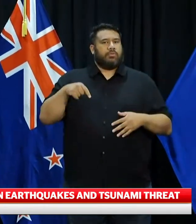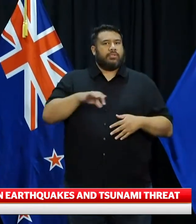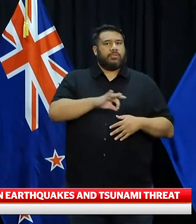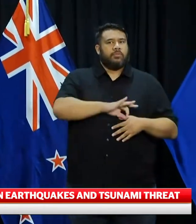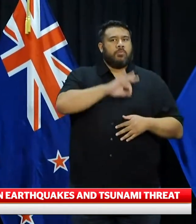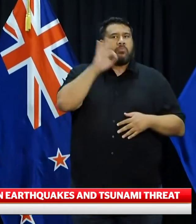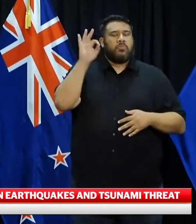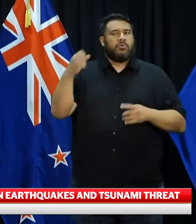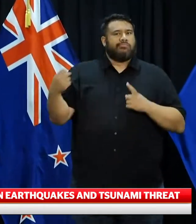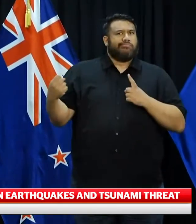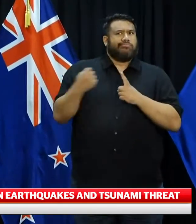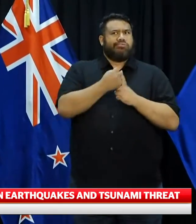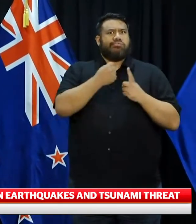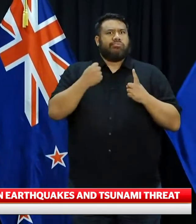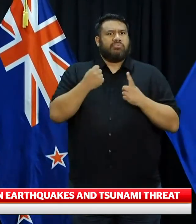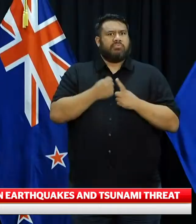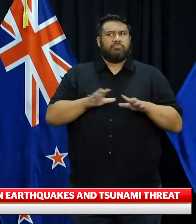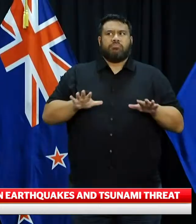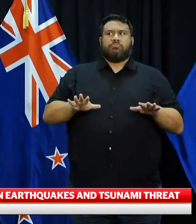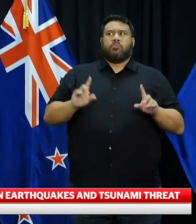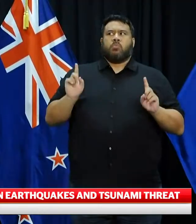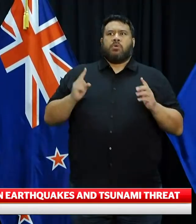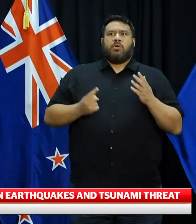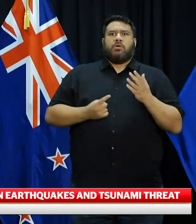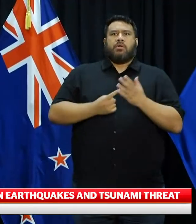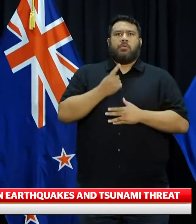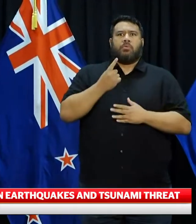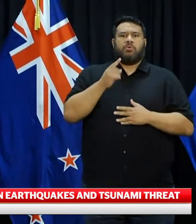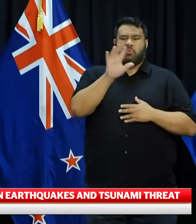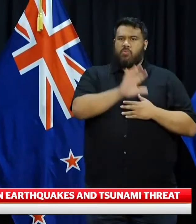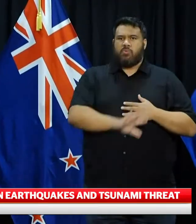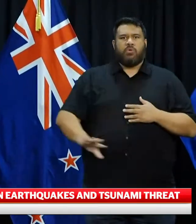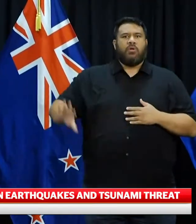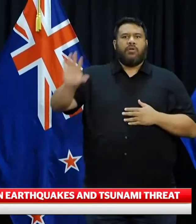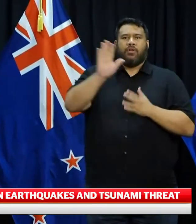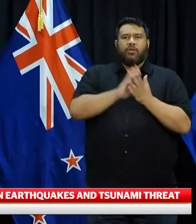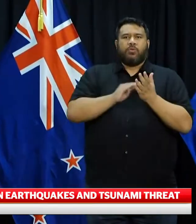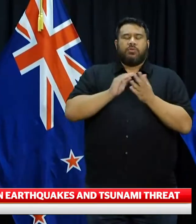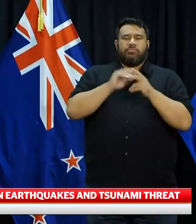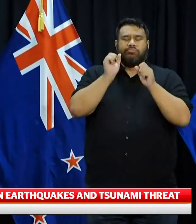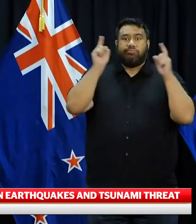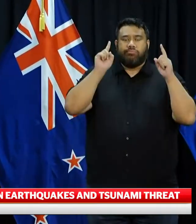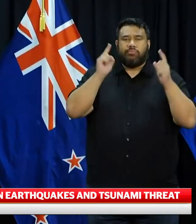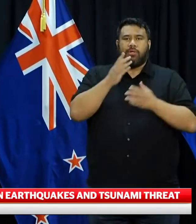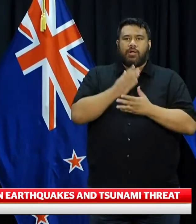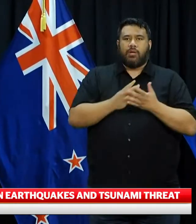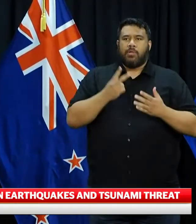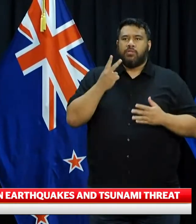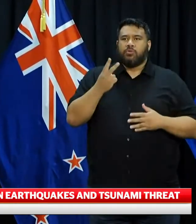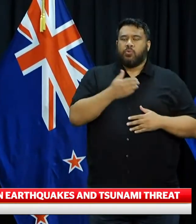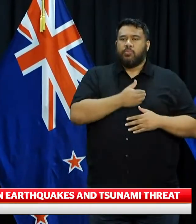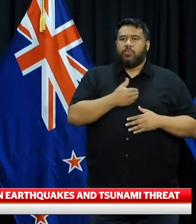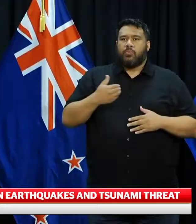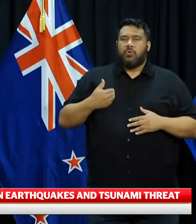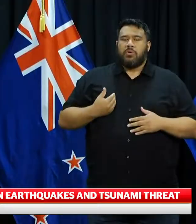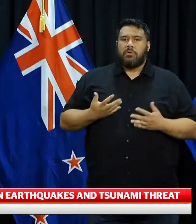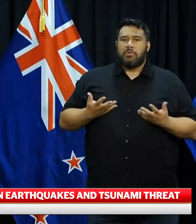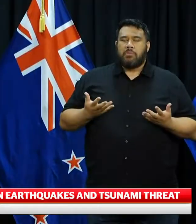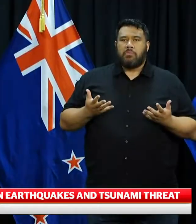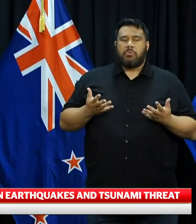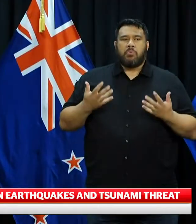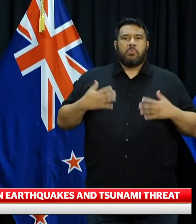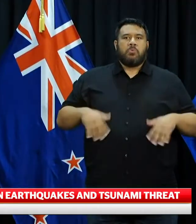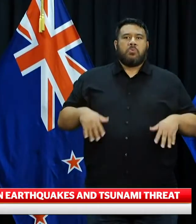New Zealanders up and down the country. From 2:30 this morning, essentially, some people have been